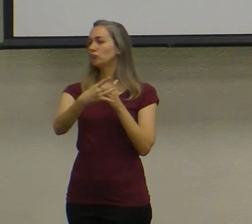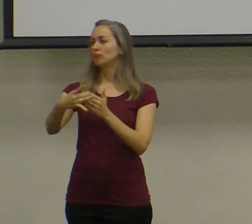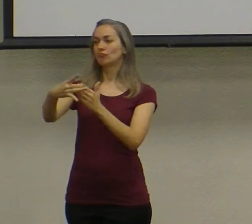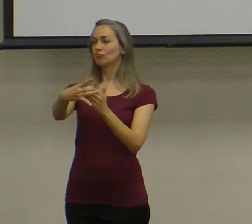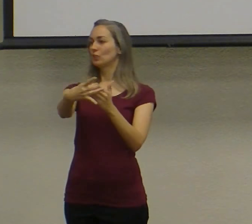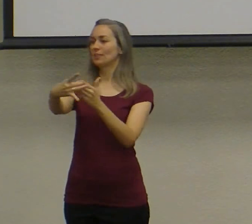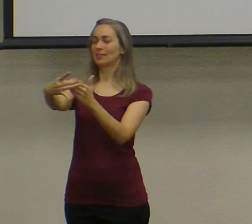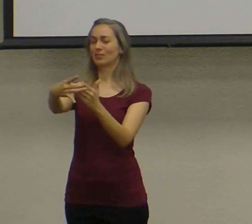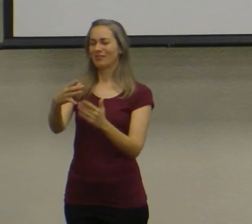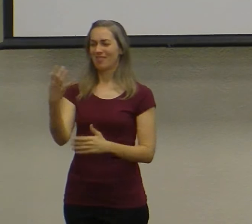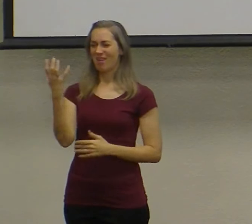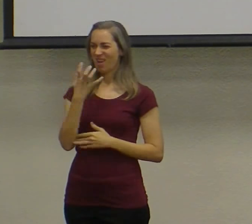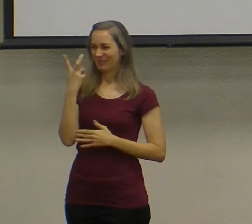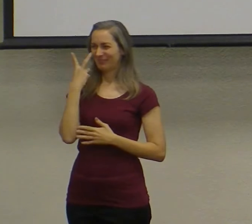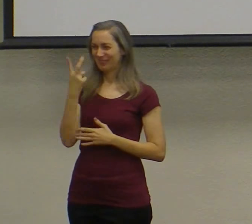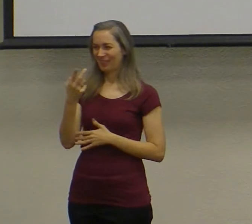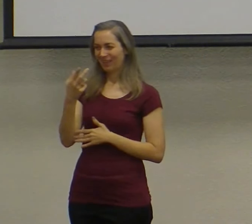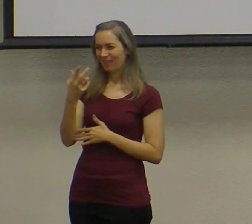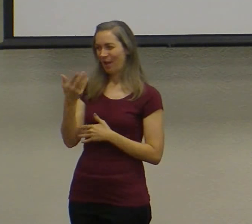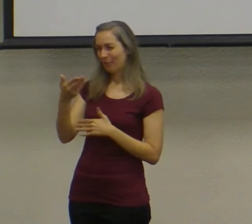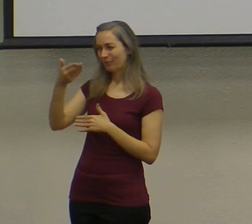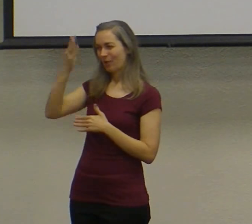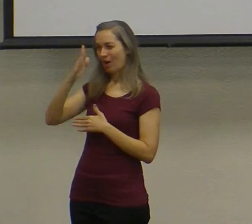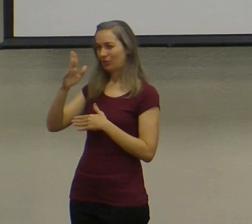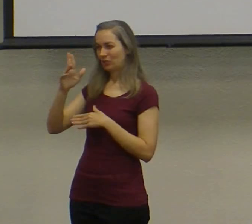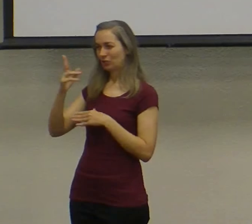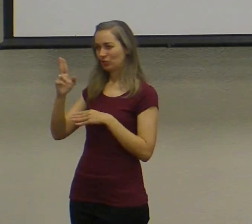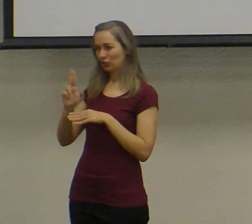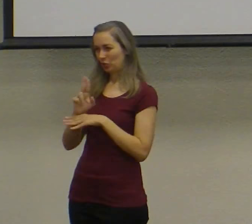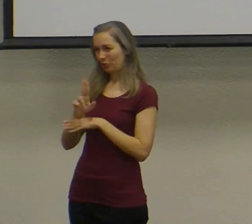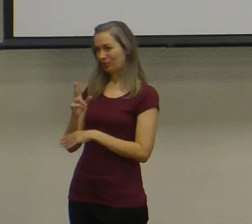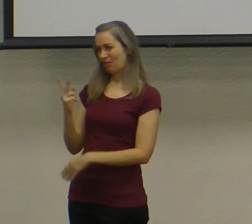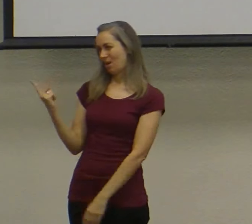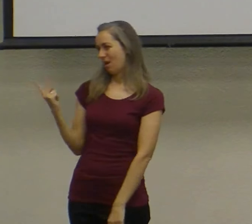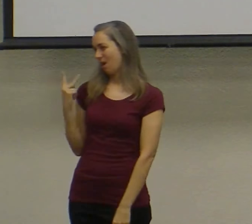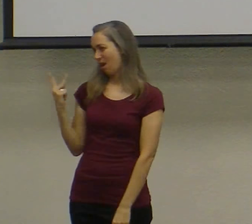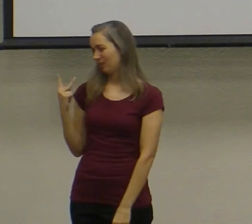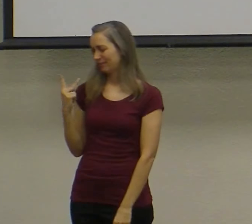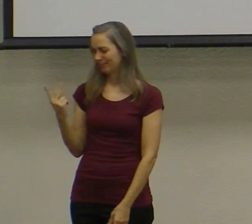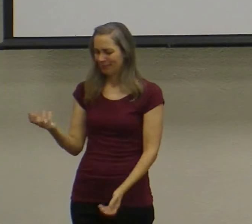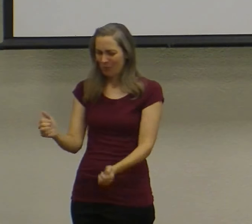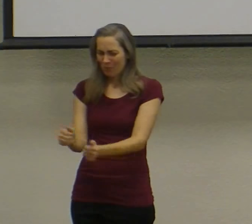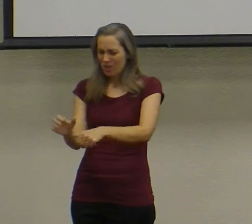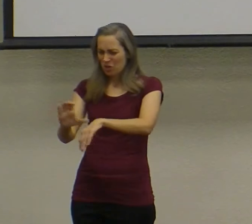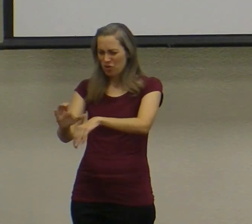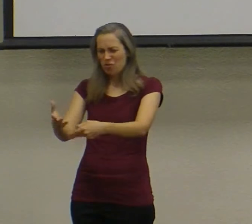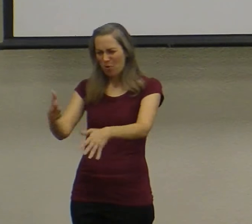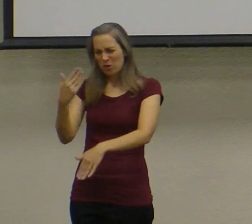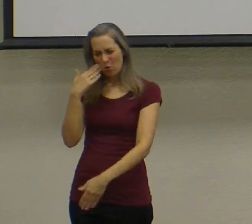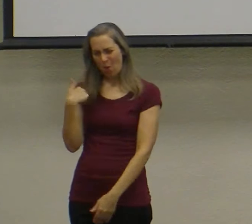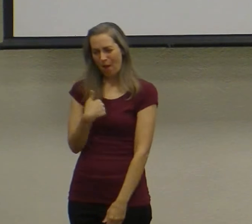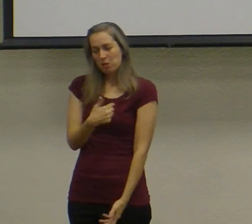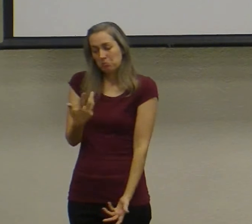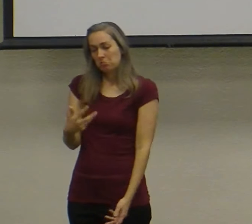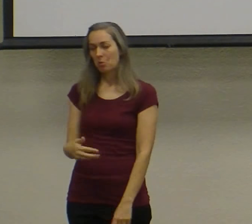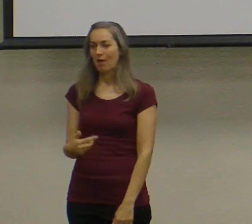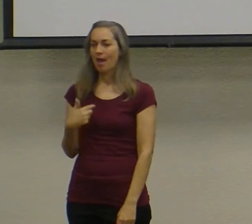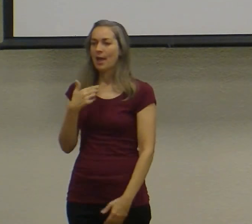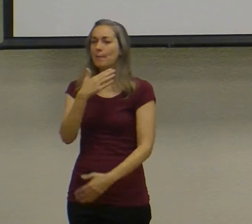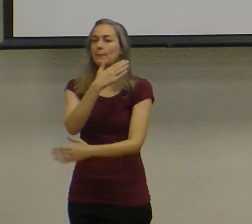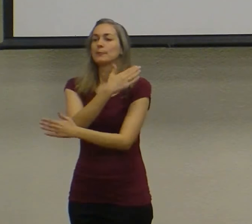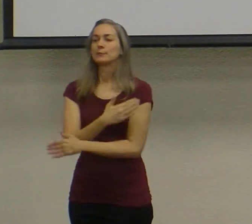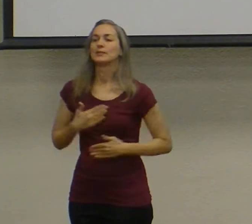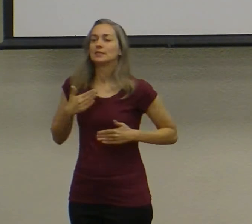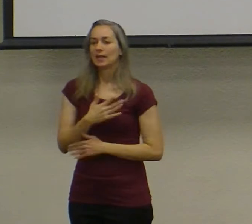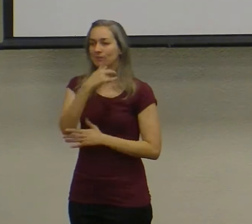really incredible seeing how God could use us amongst people that already know us. So I was very, very appreciative for